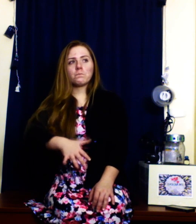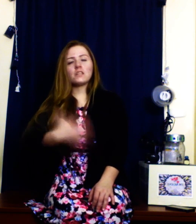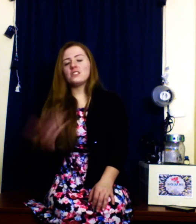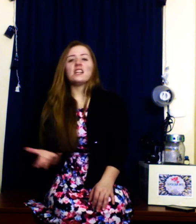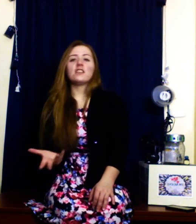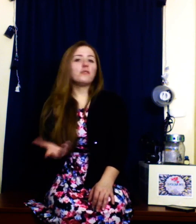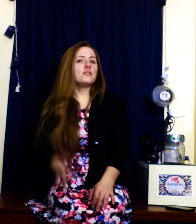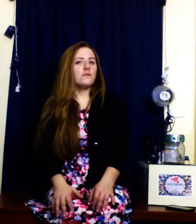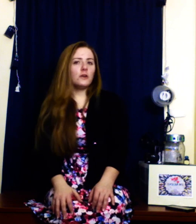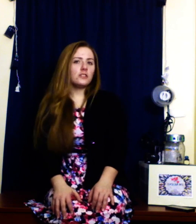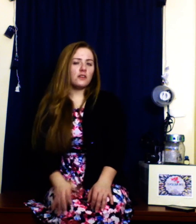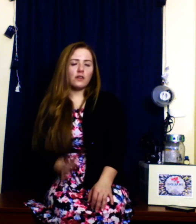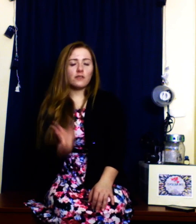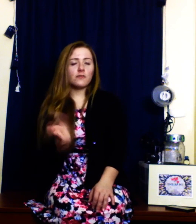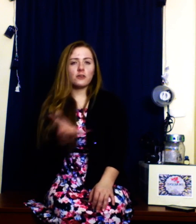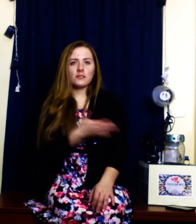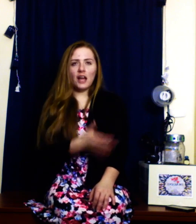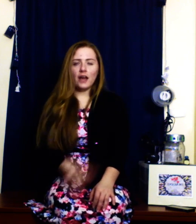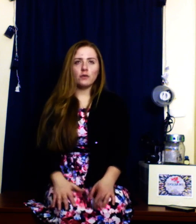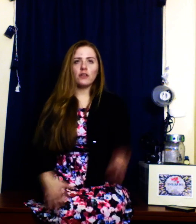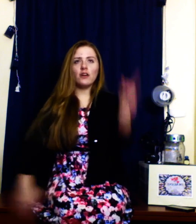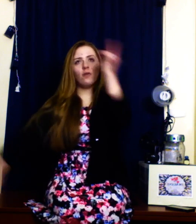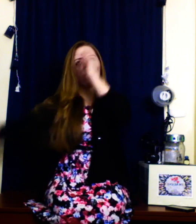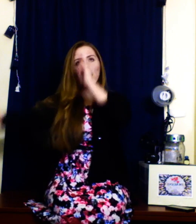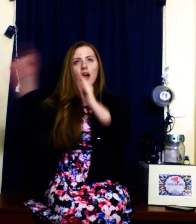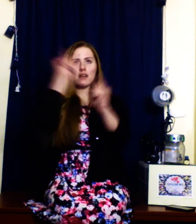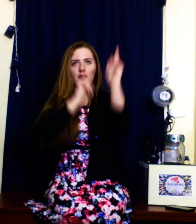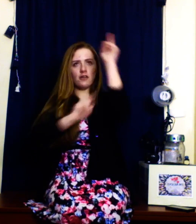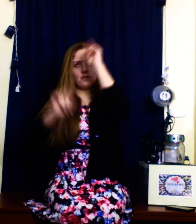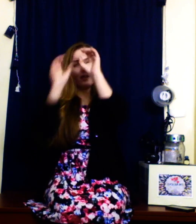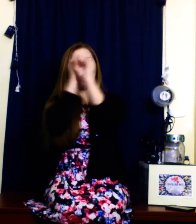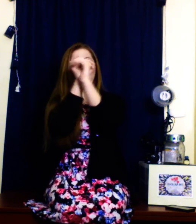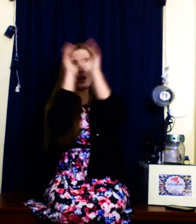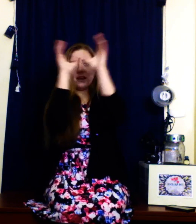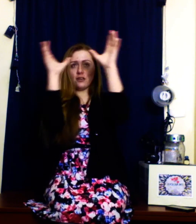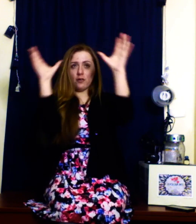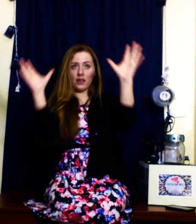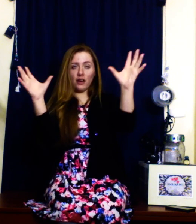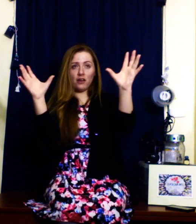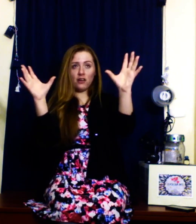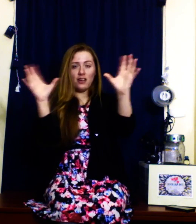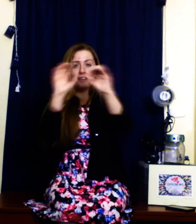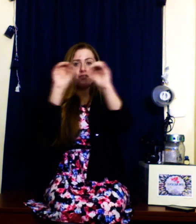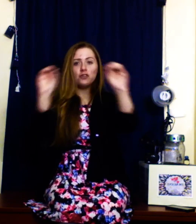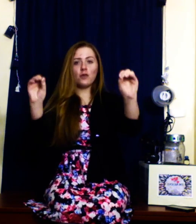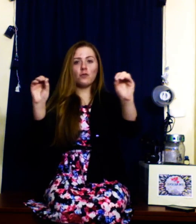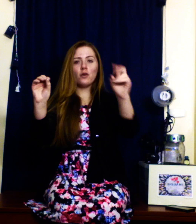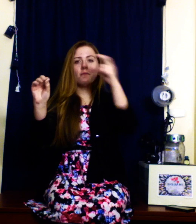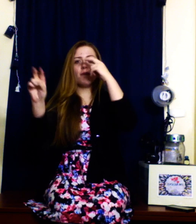to take the first verse, or the first line, where I go when I go there, no more